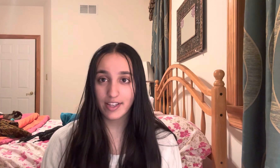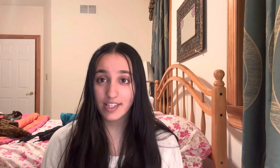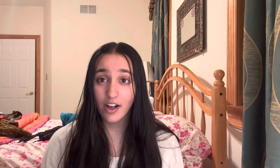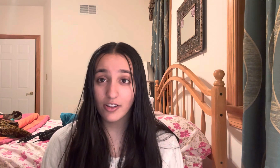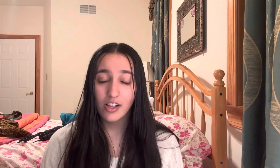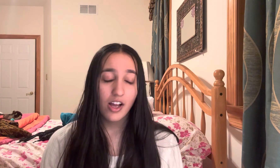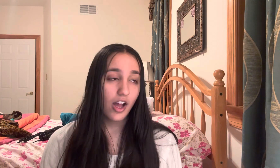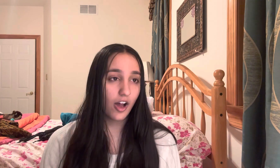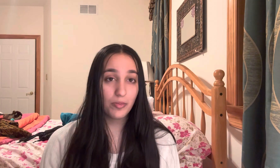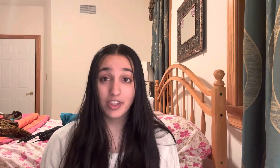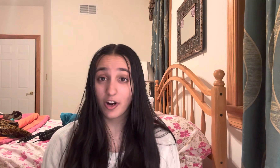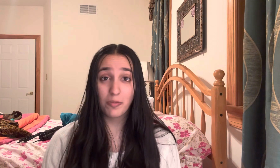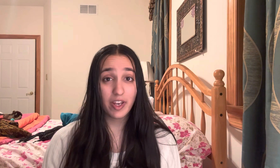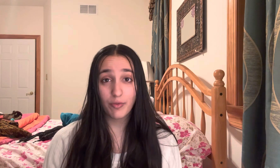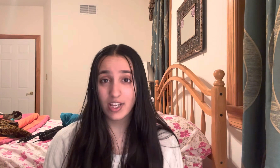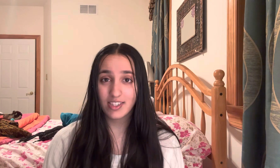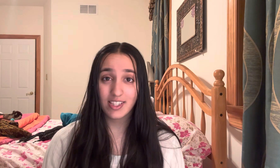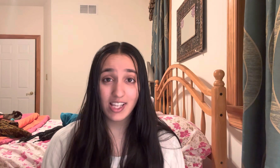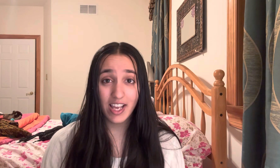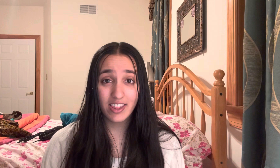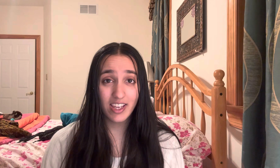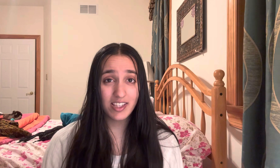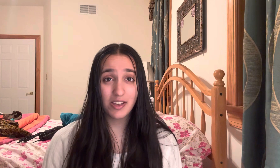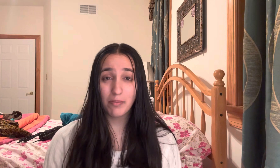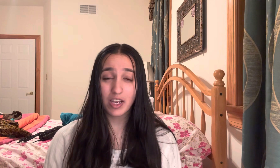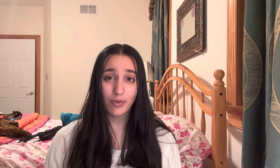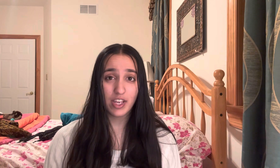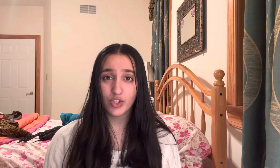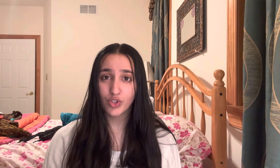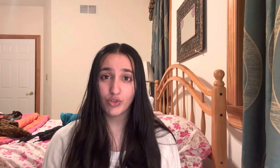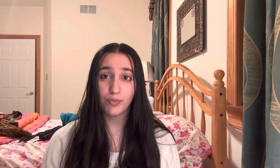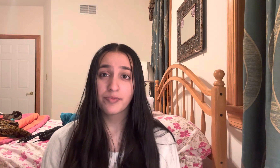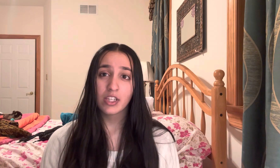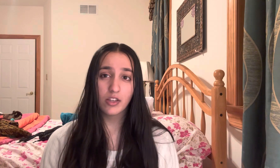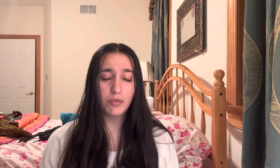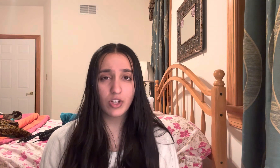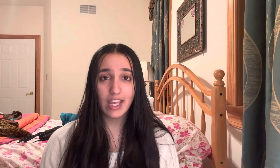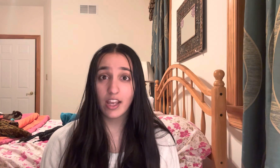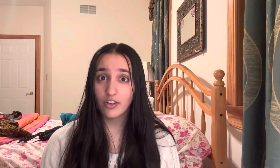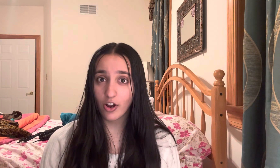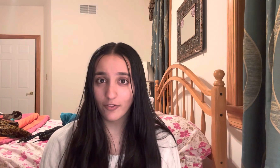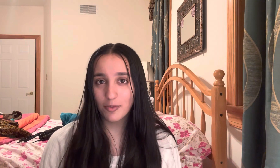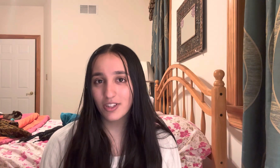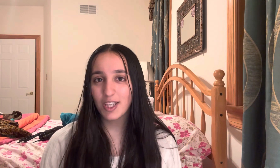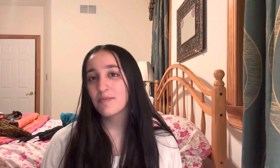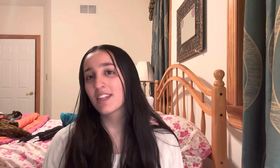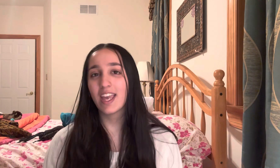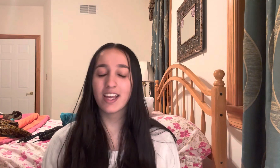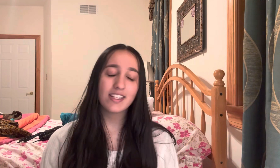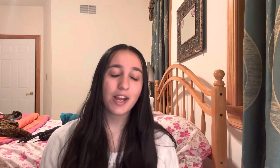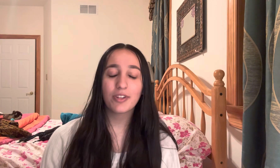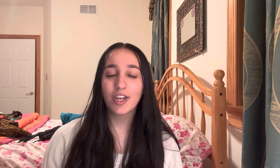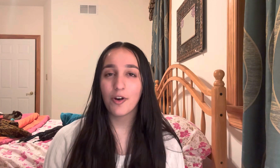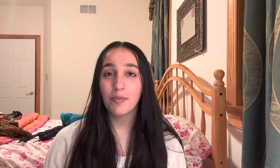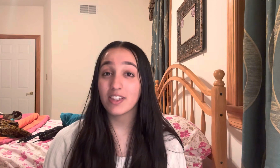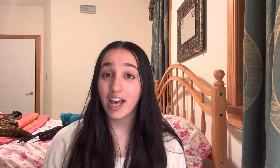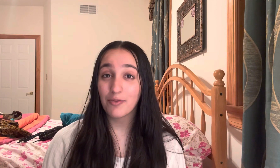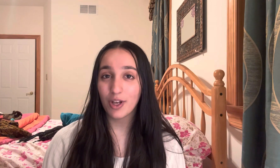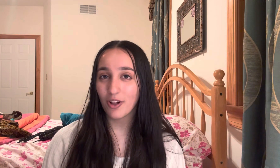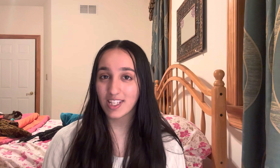ASL. There are many ways to sign things, many ways to communicate nonverbally, and I really hope that we all take